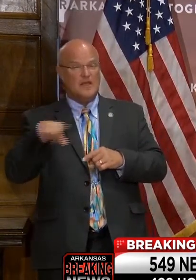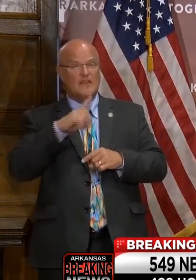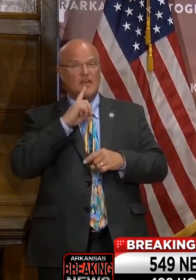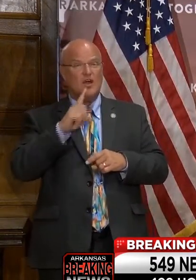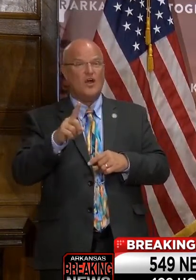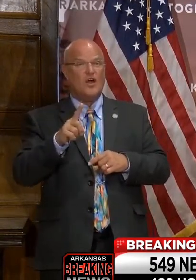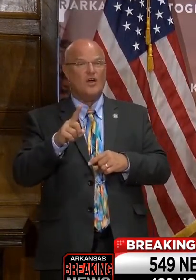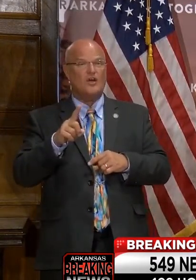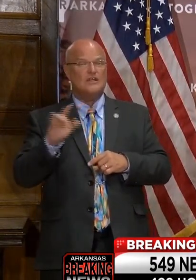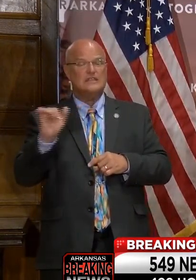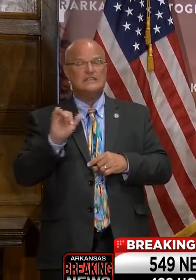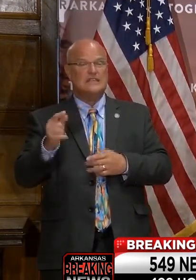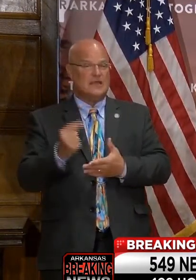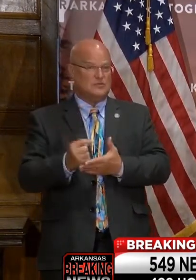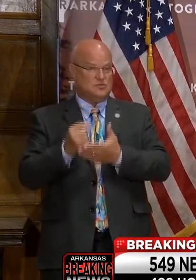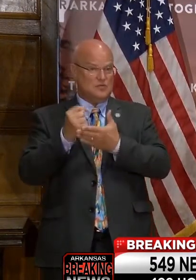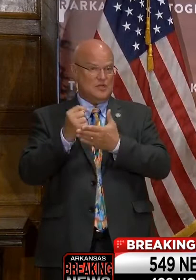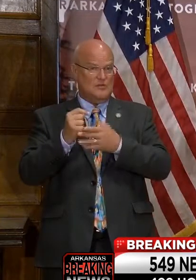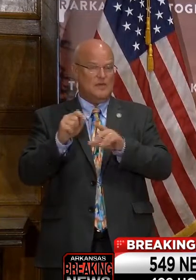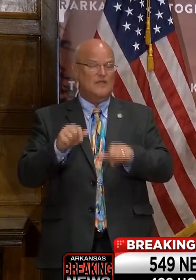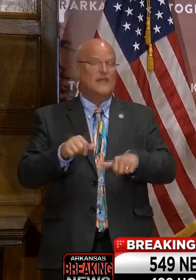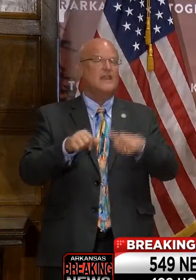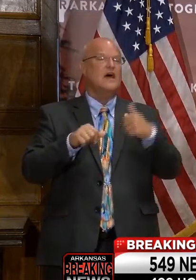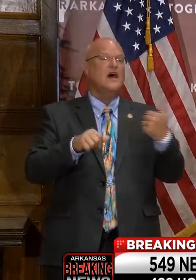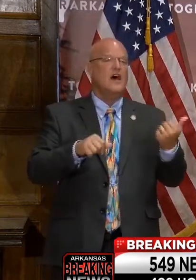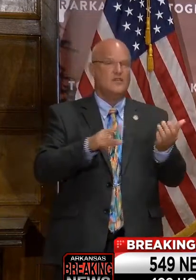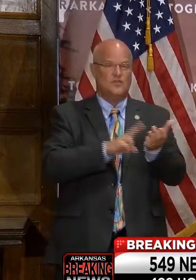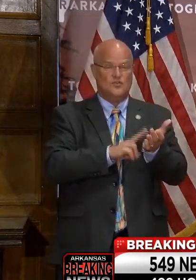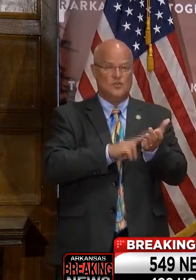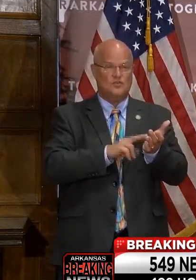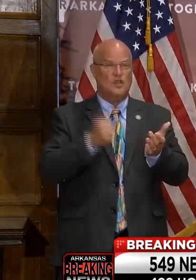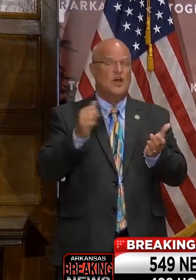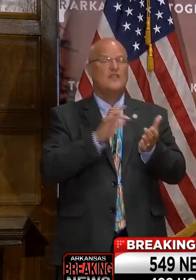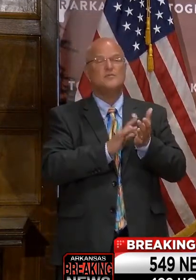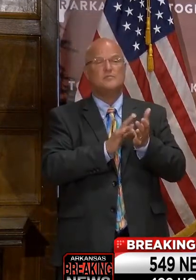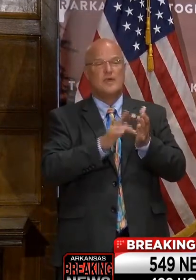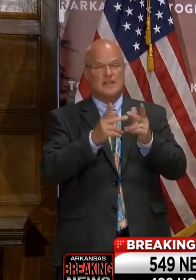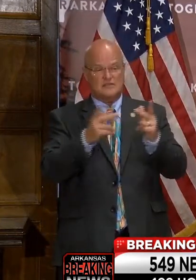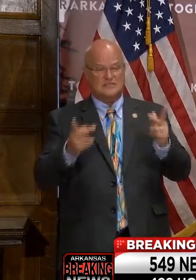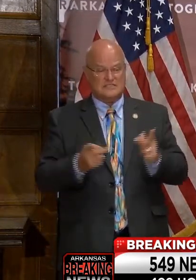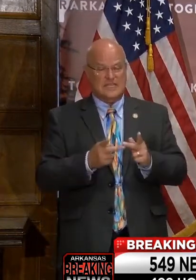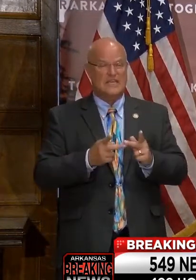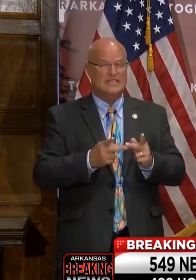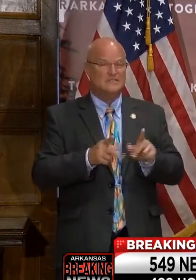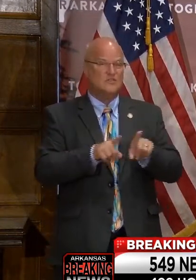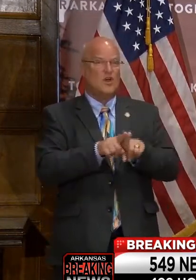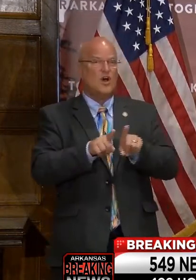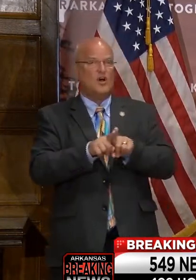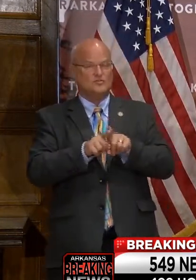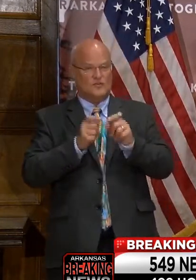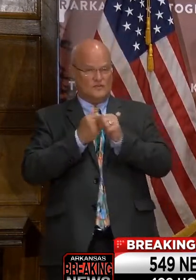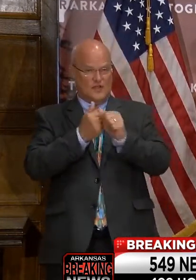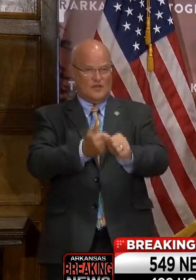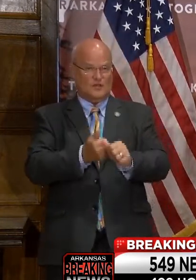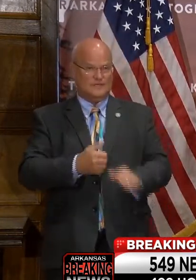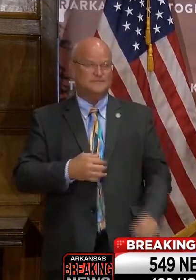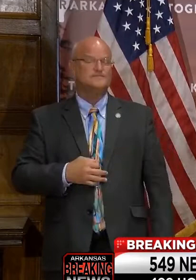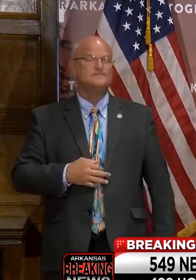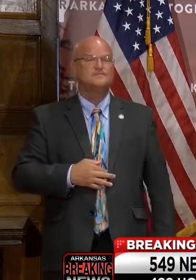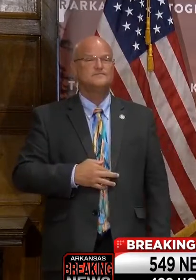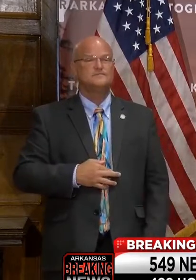the same. It's the same treatment that other nurses in other medical settings are also subject to.